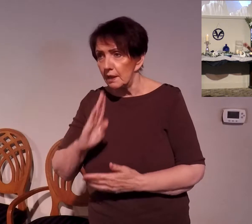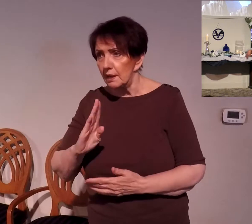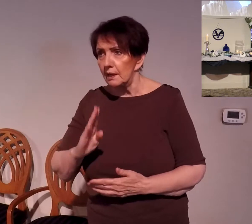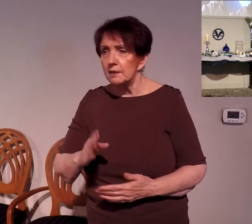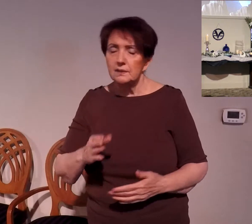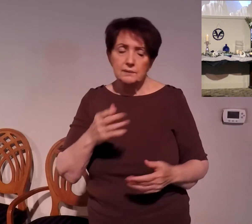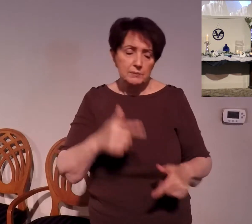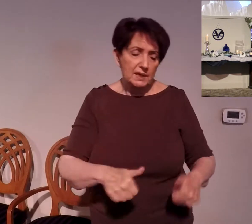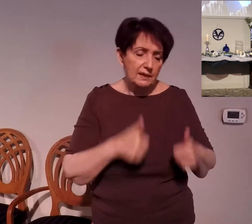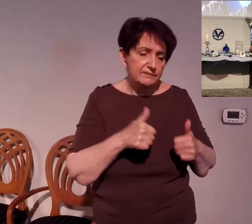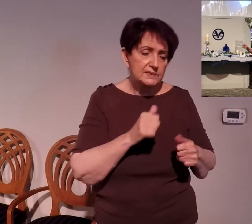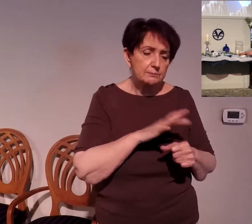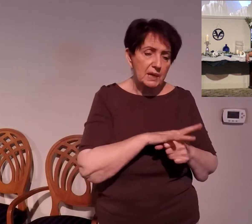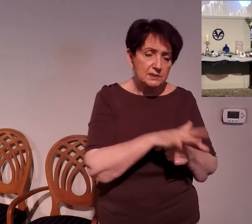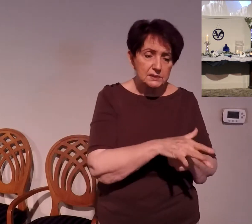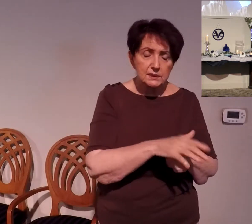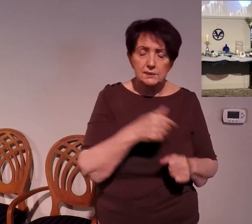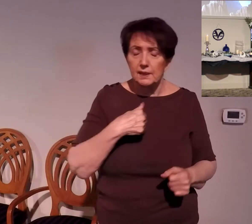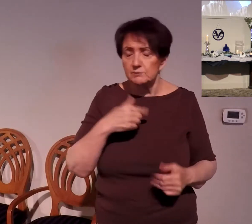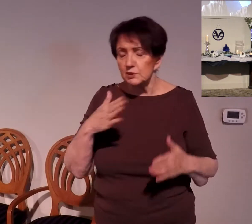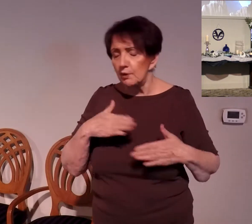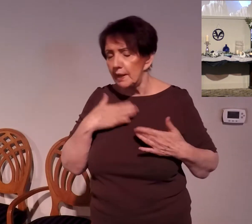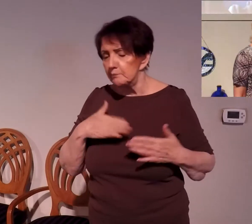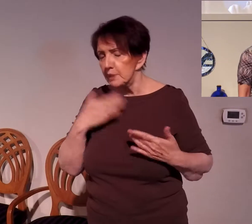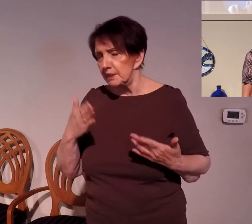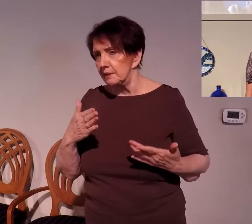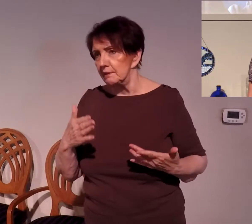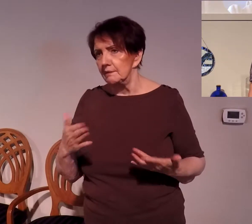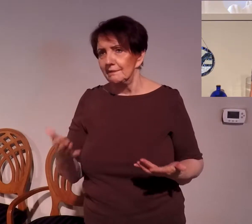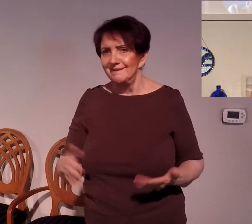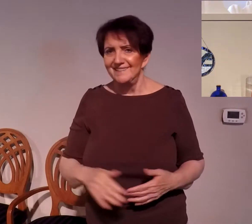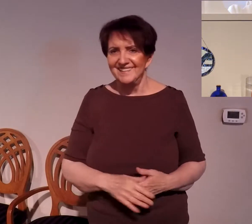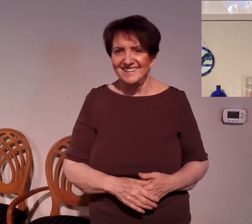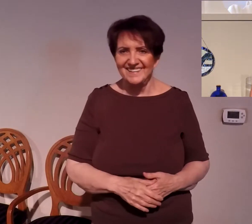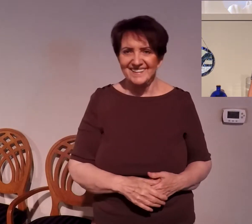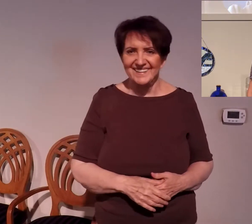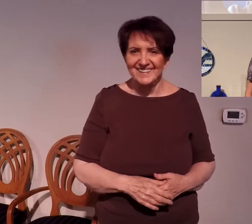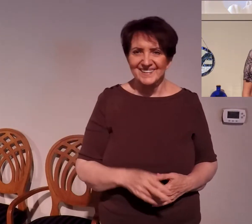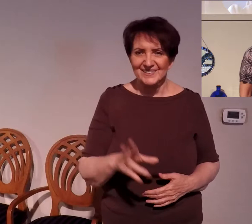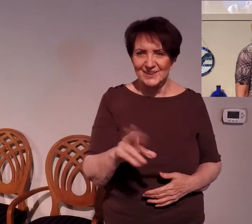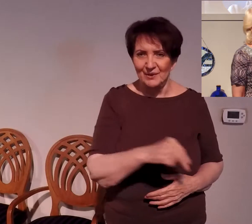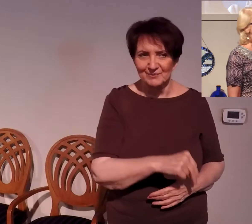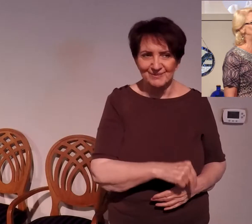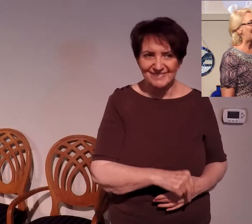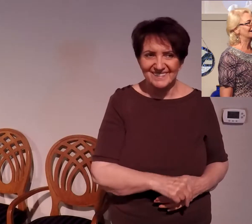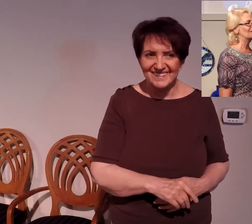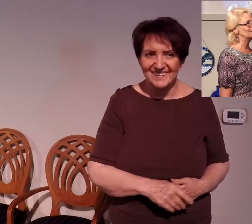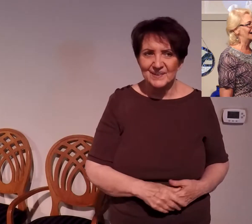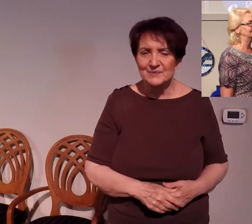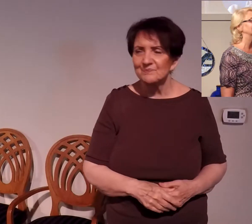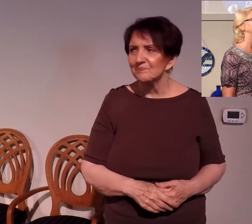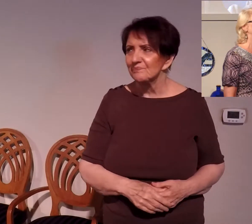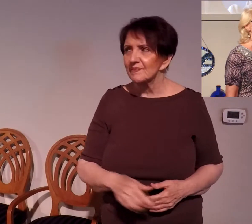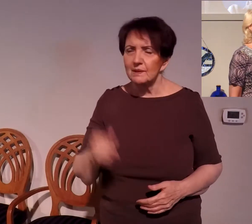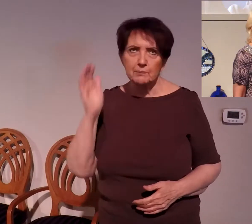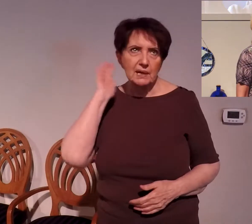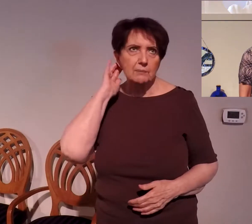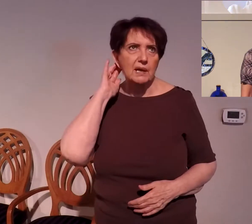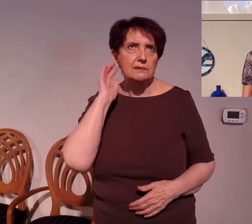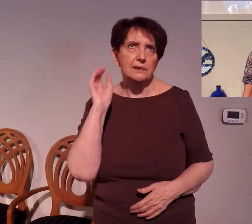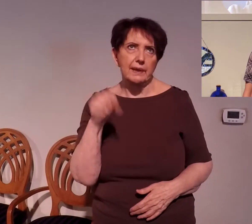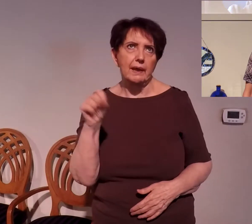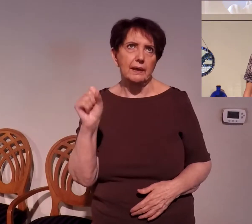is abundant, and I'm so happy. Right? And then the back of our mind, we're going,